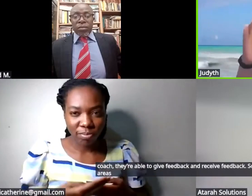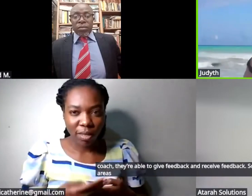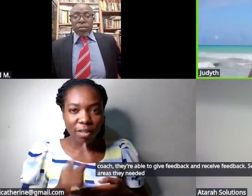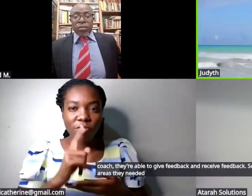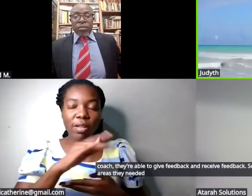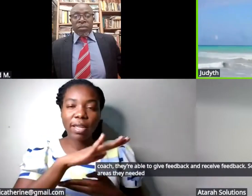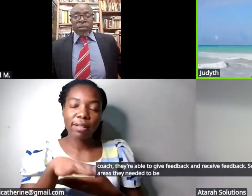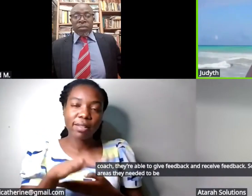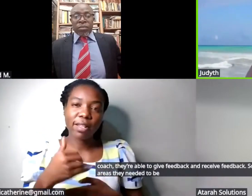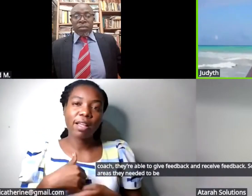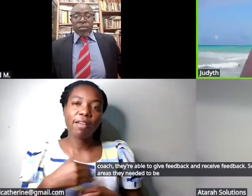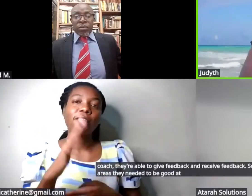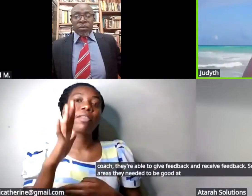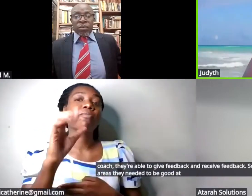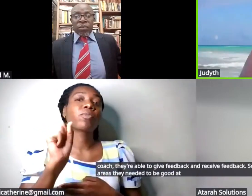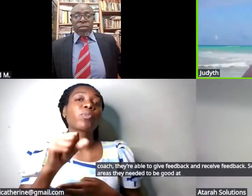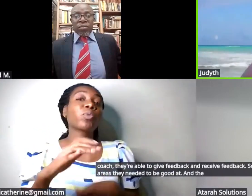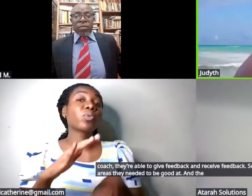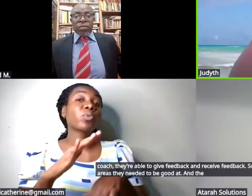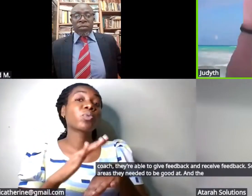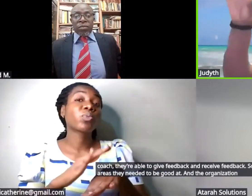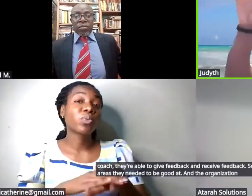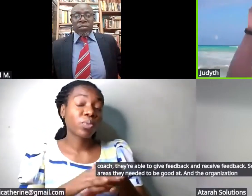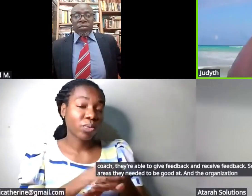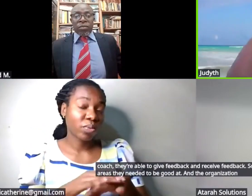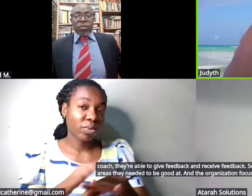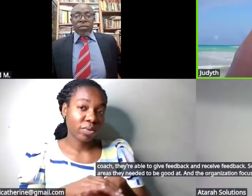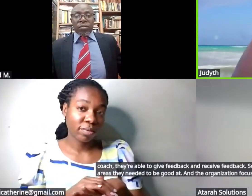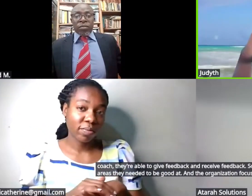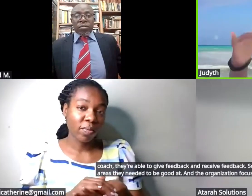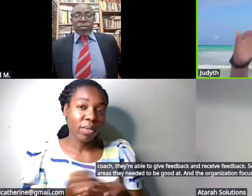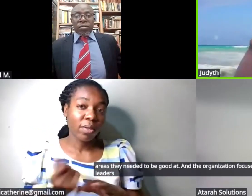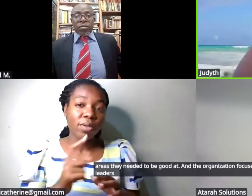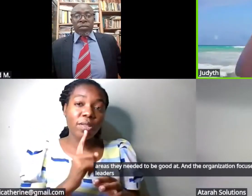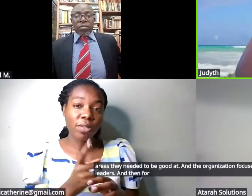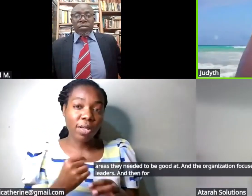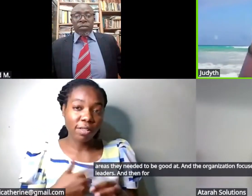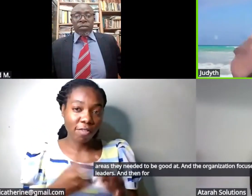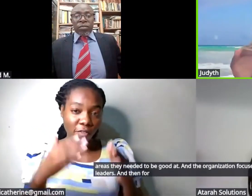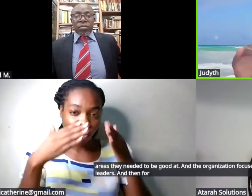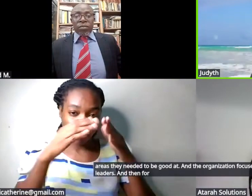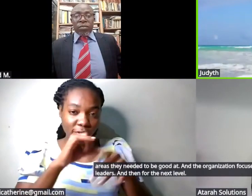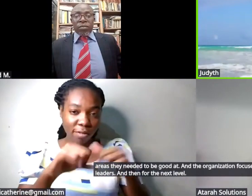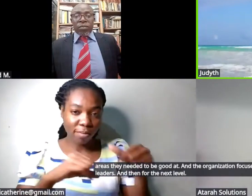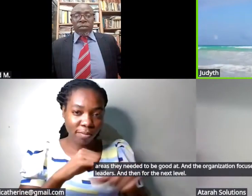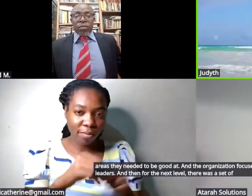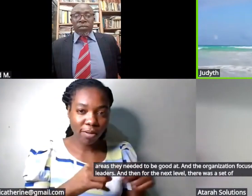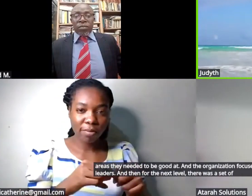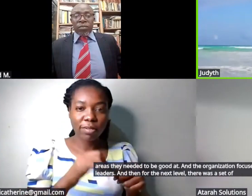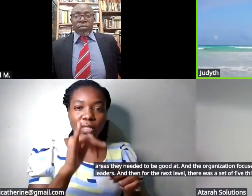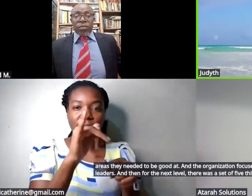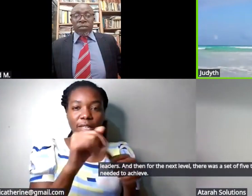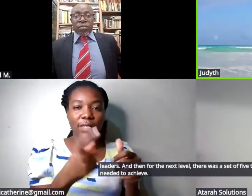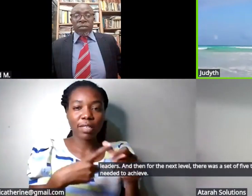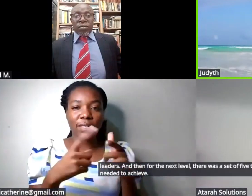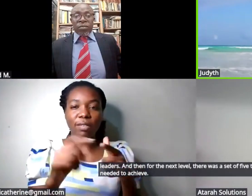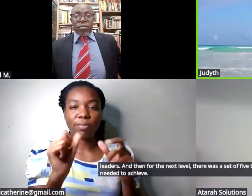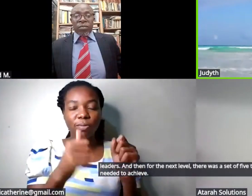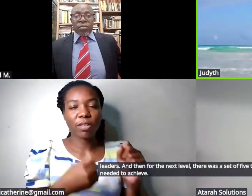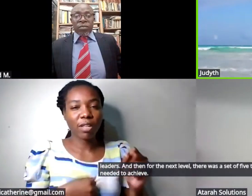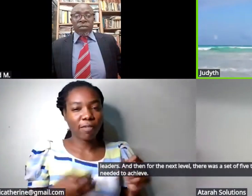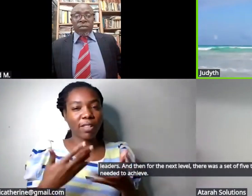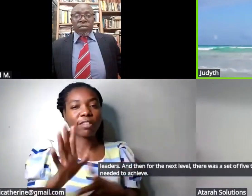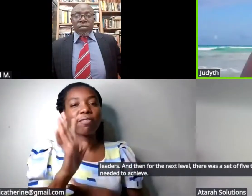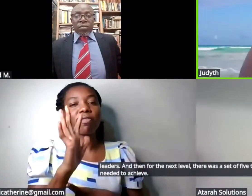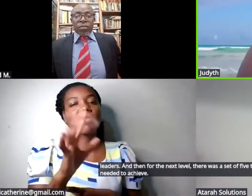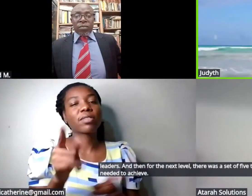at. And the organization focused on that for the leaders. And then for the next level, there was a set of 5 things that they need to achieve. So